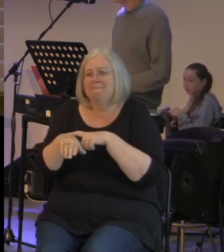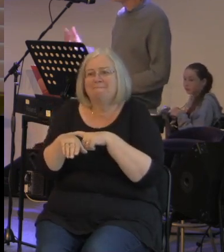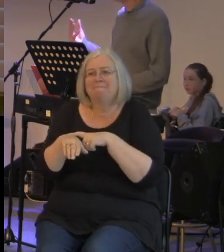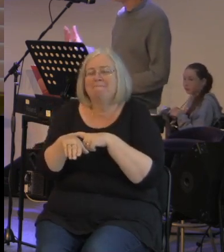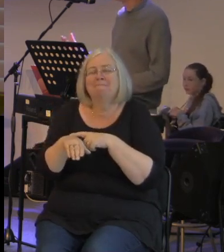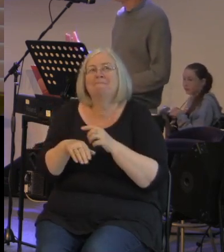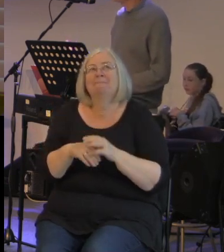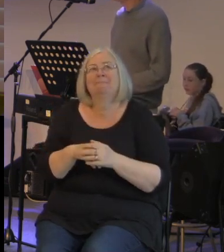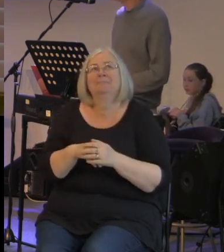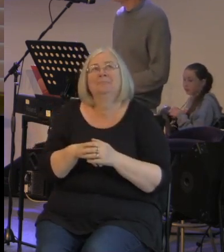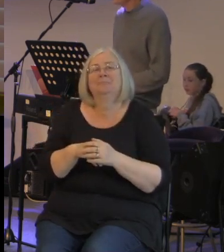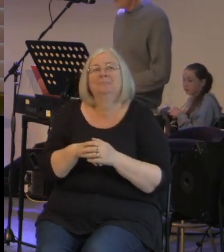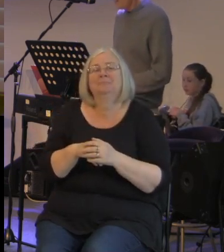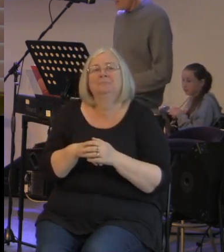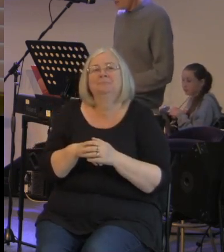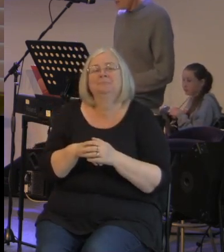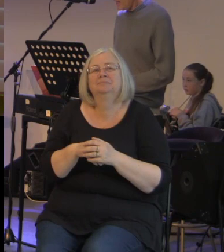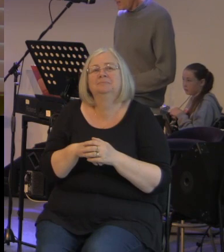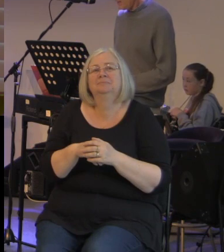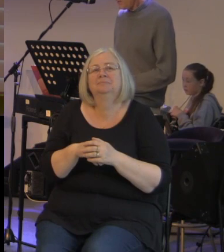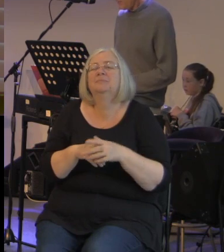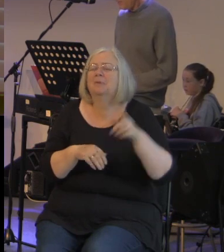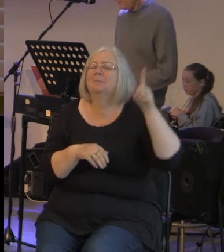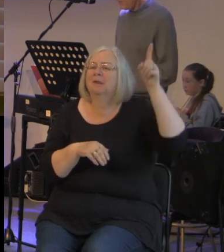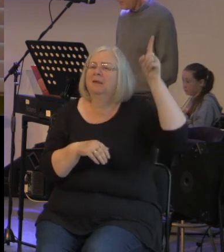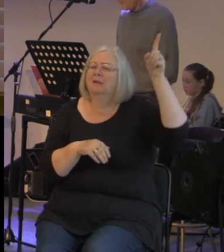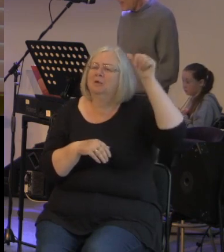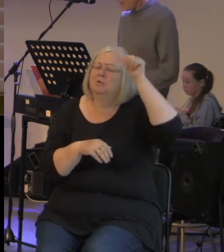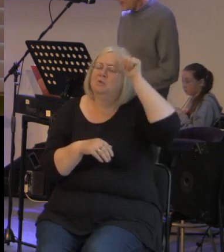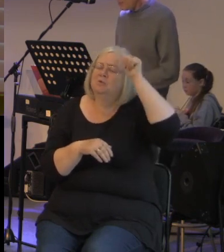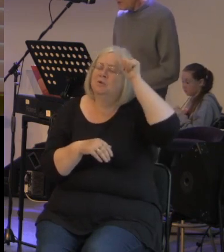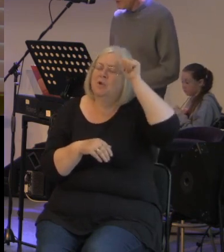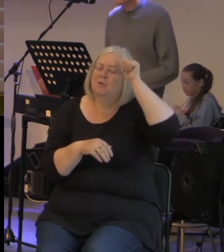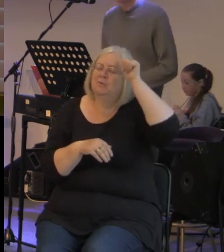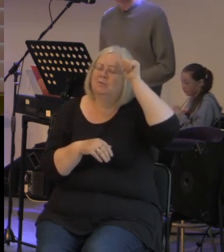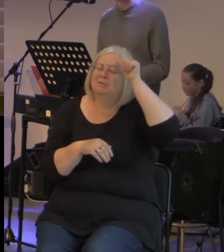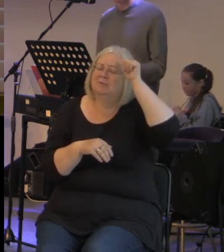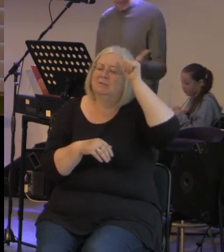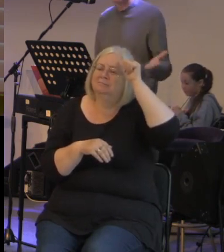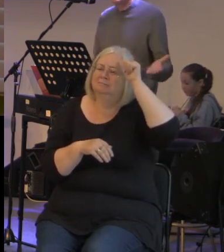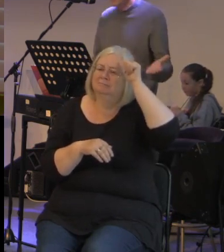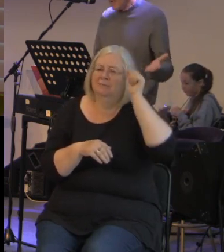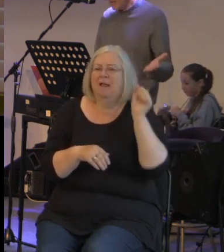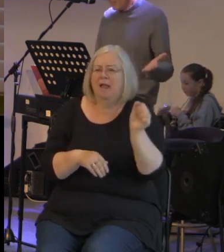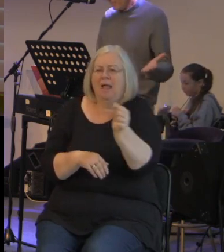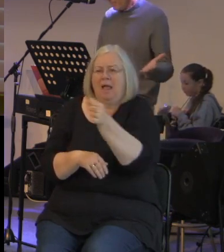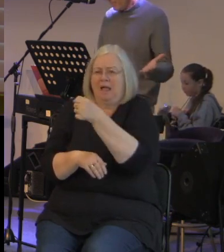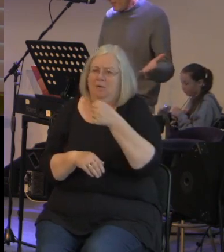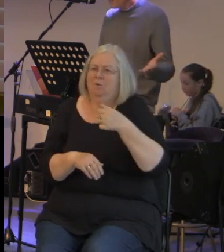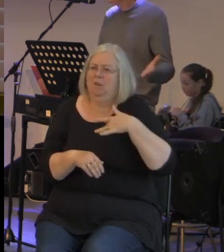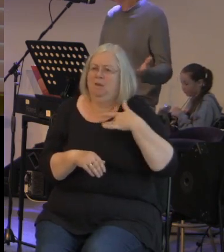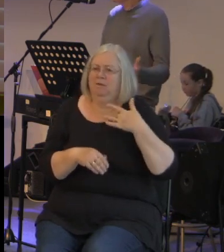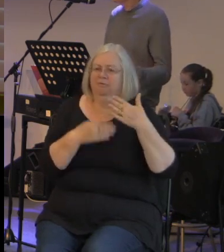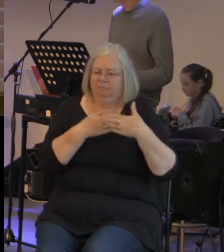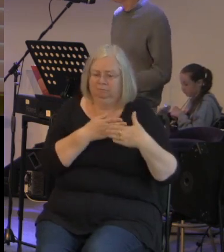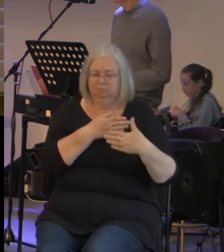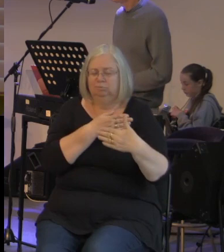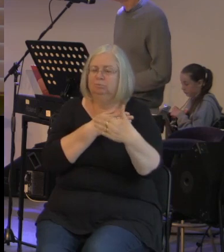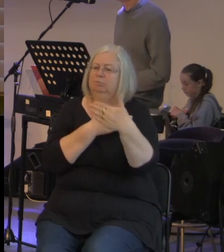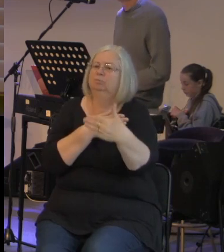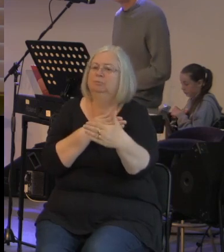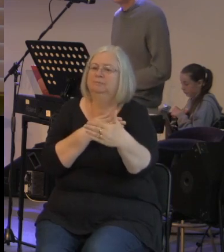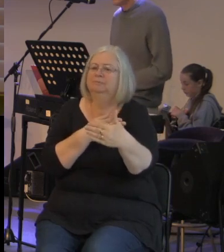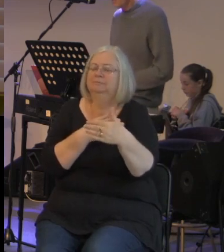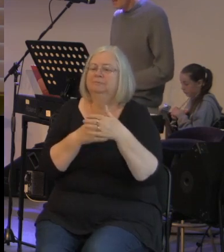Yet God is the one who numbers our days. And he is the one who has given us this day